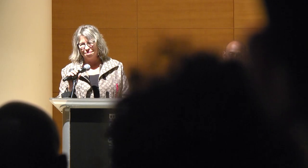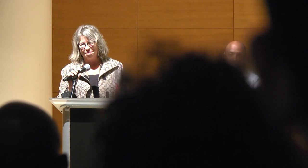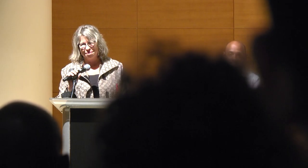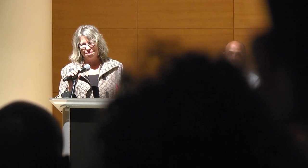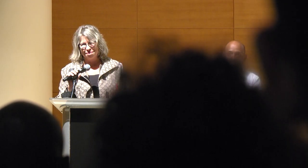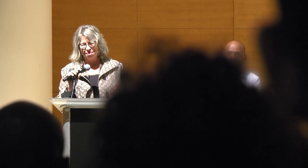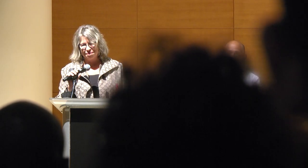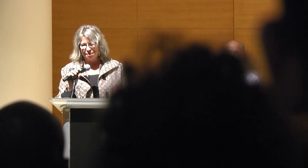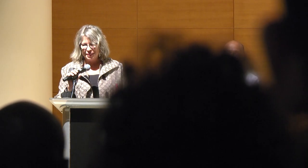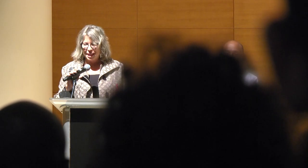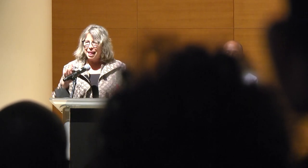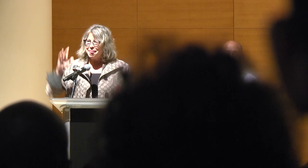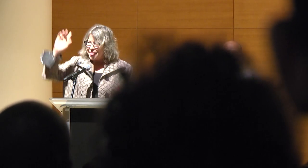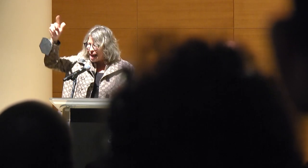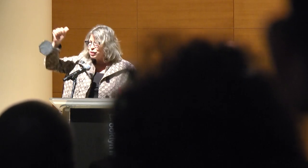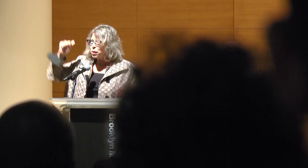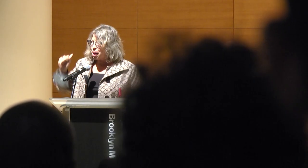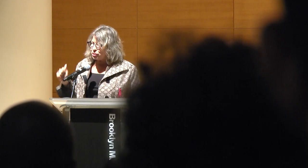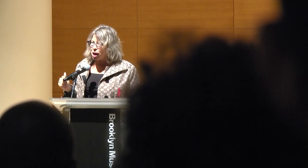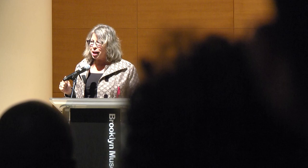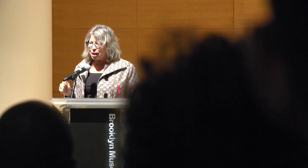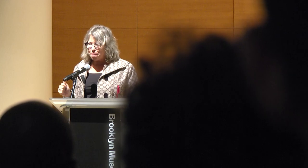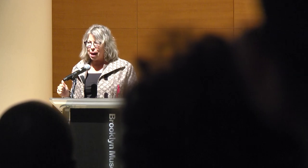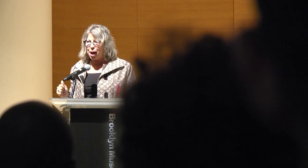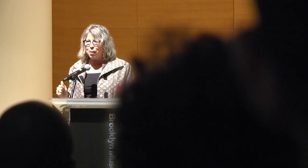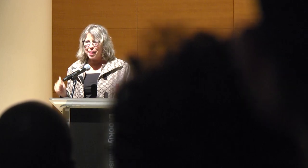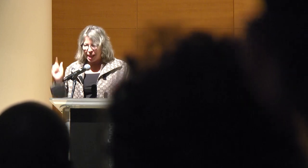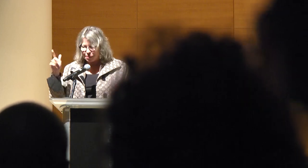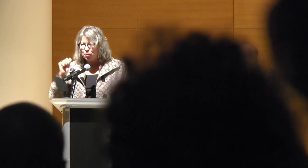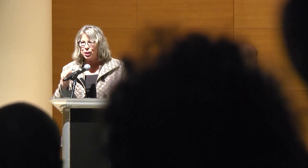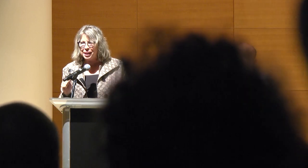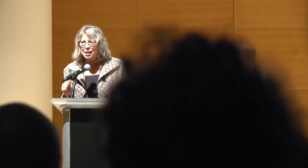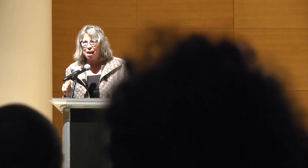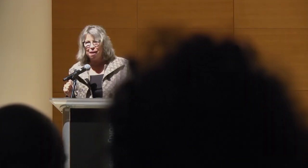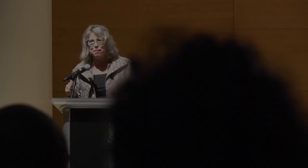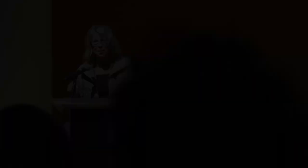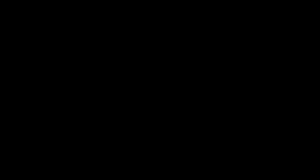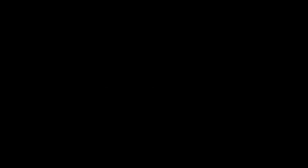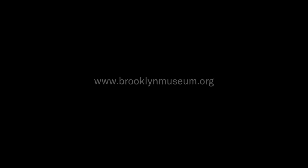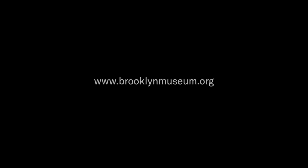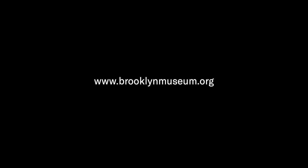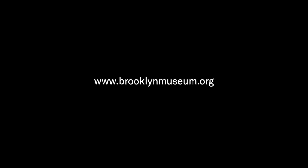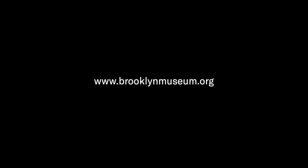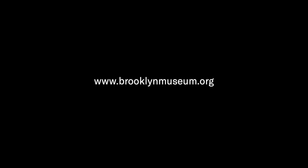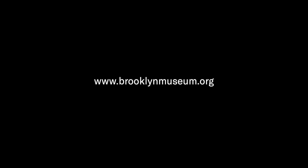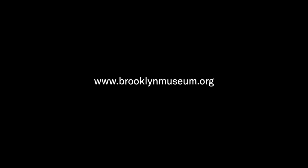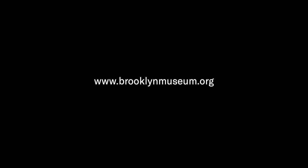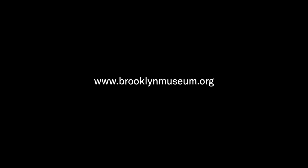That's what I'm talking about. That's Brooklyn love.